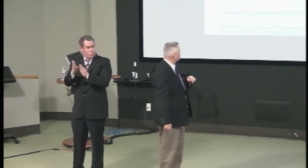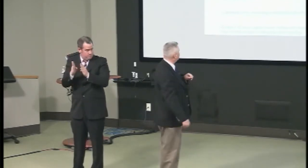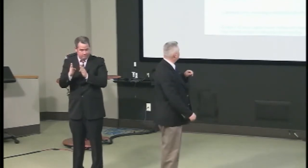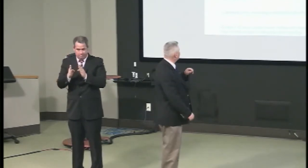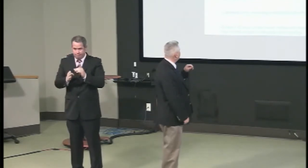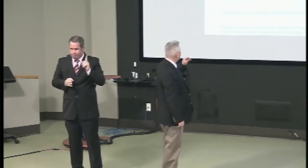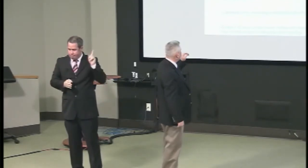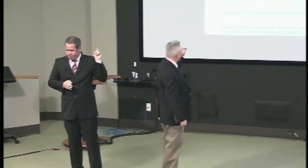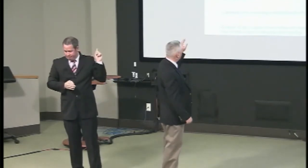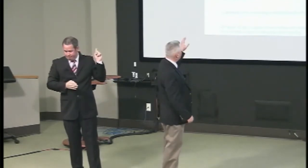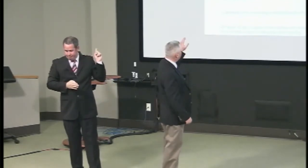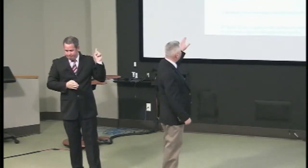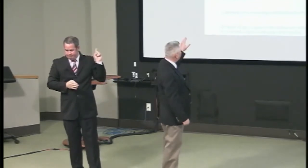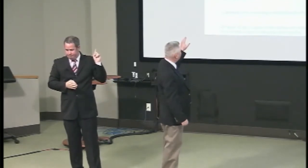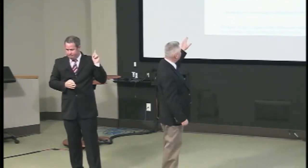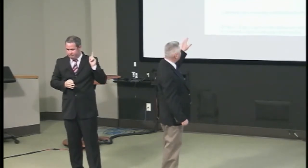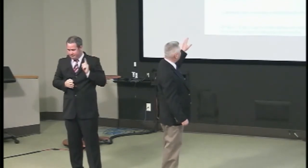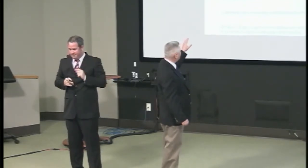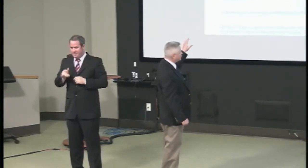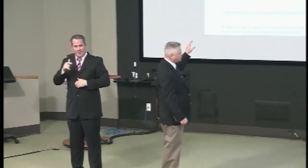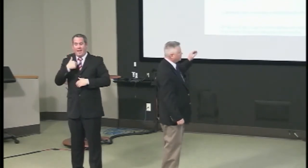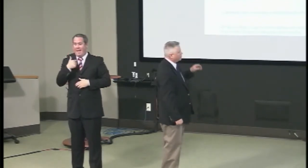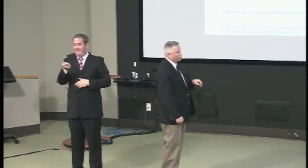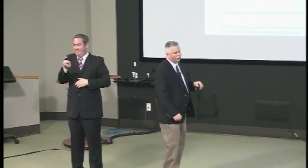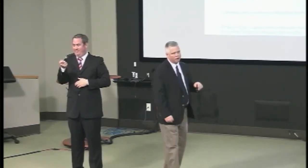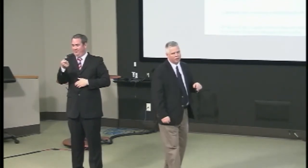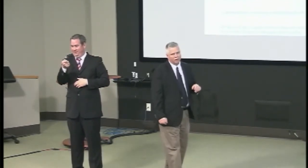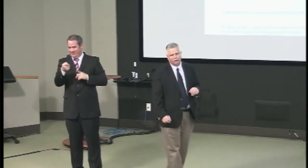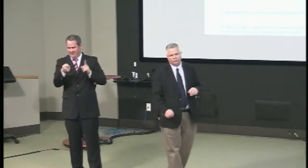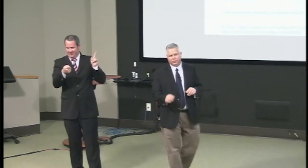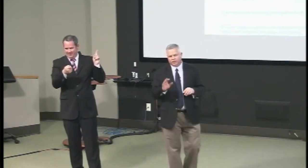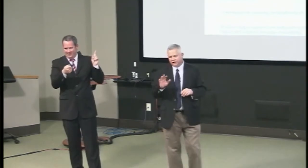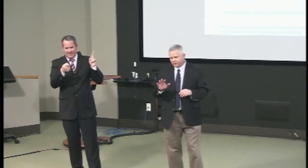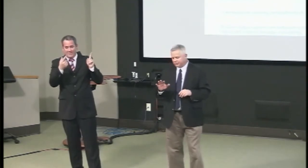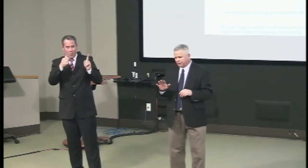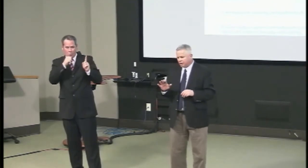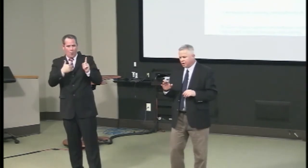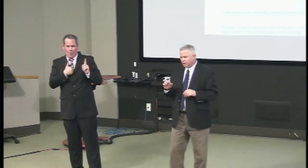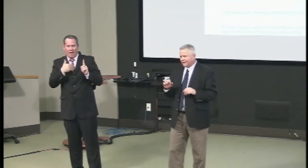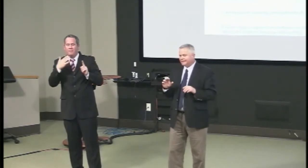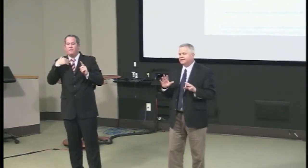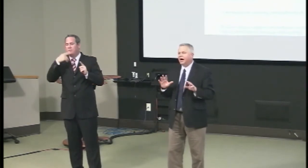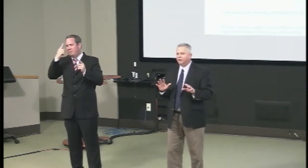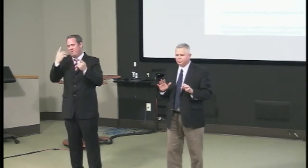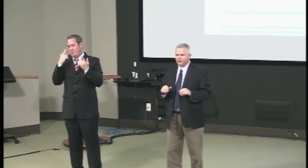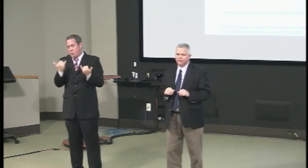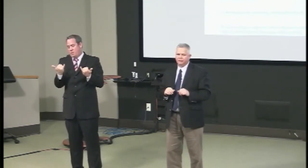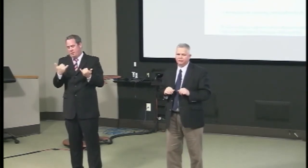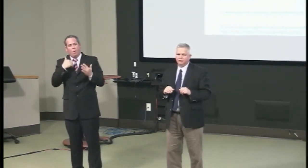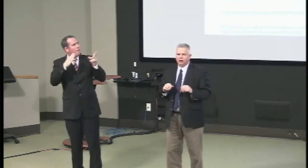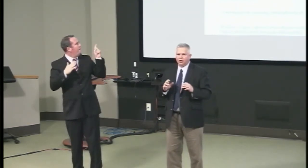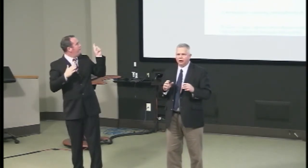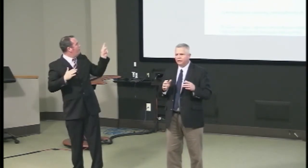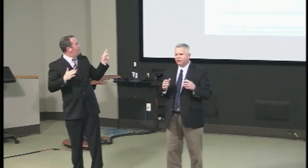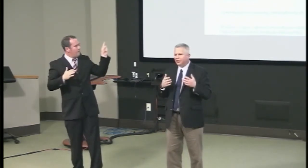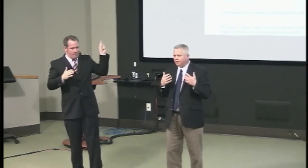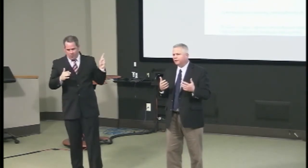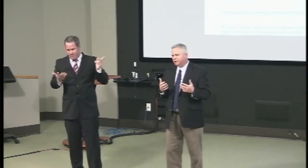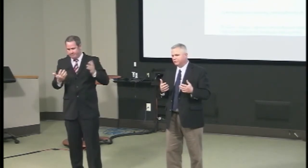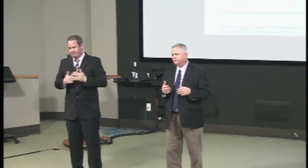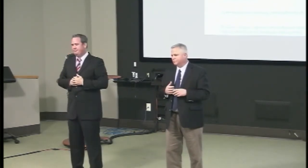to the screen. I'm going to present this work, which is entirely